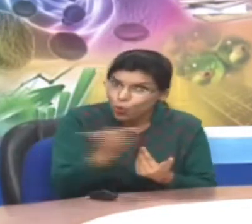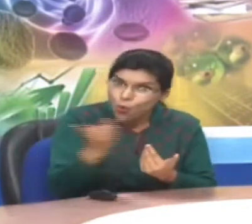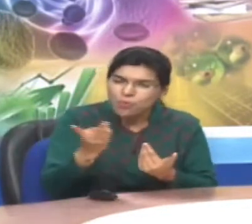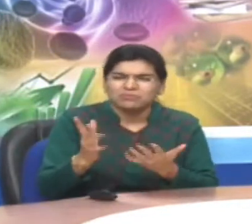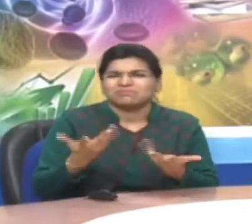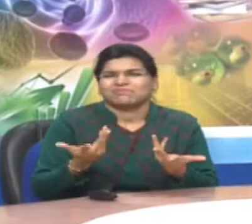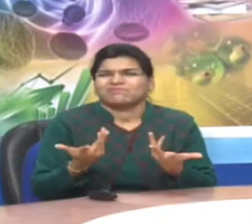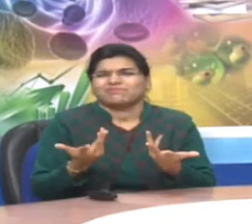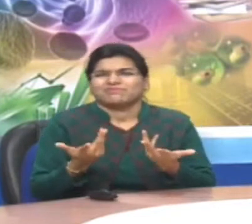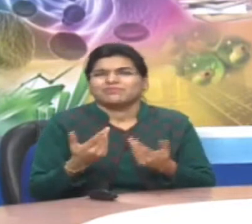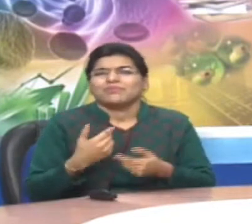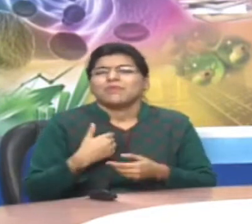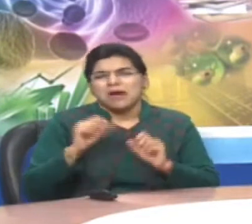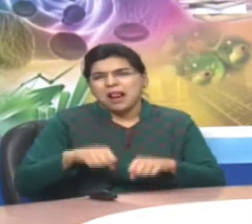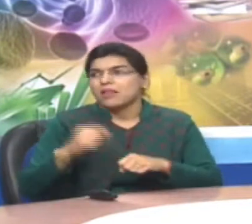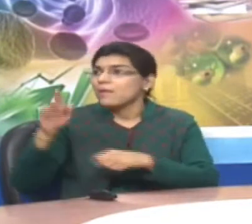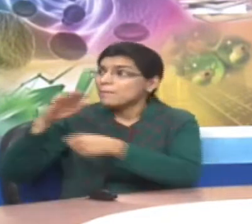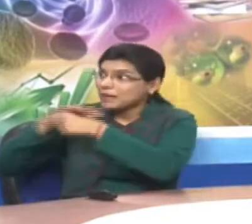And they can't hang me twice.